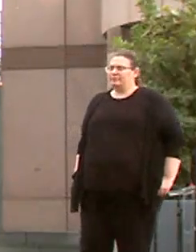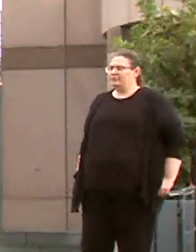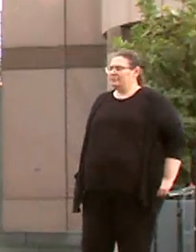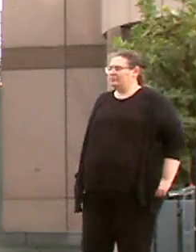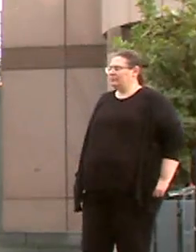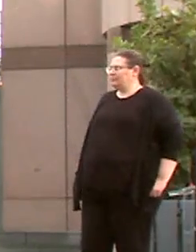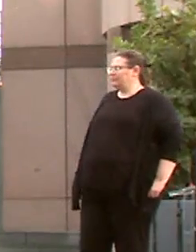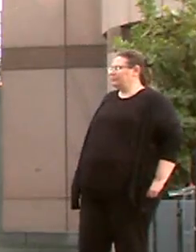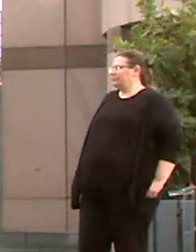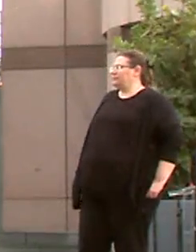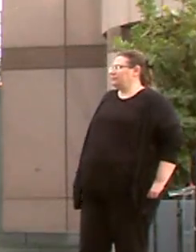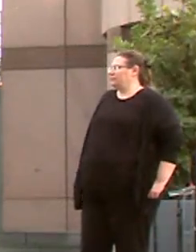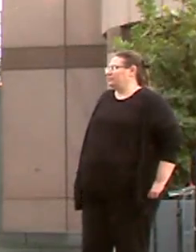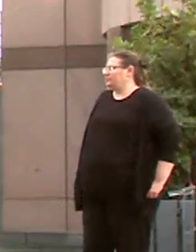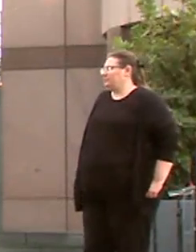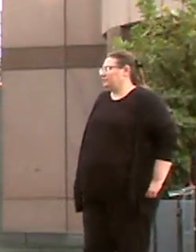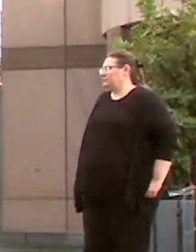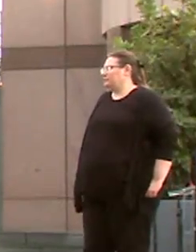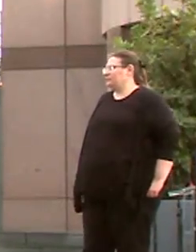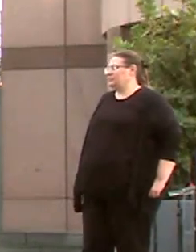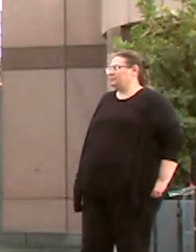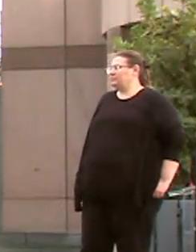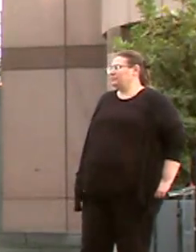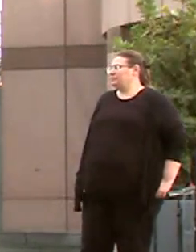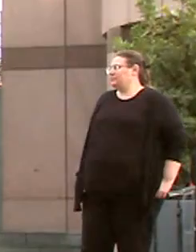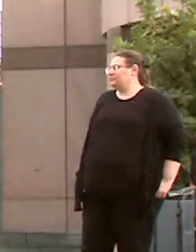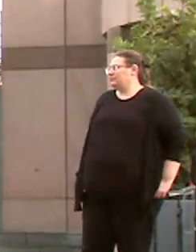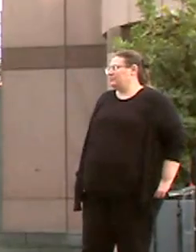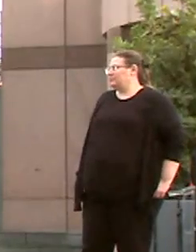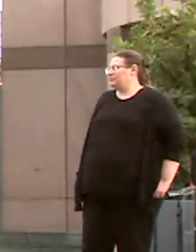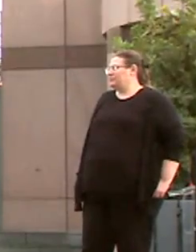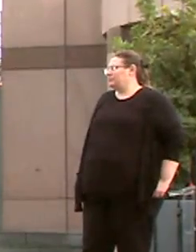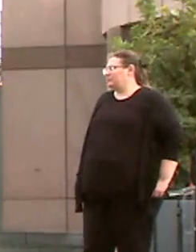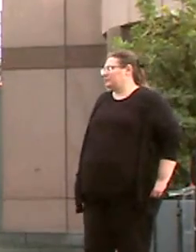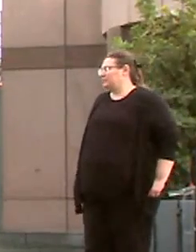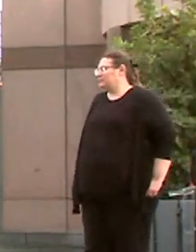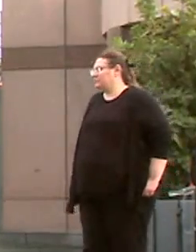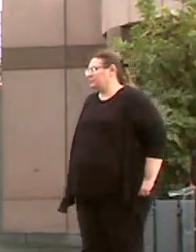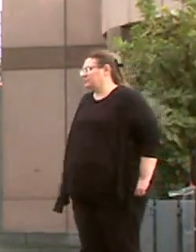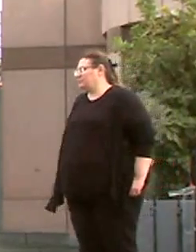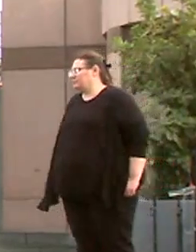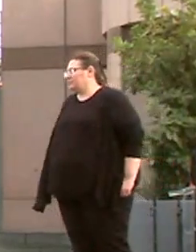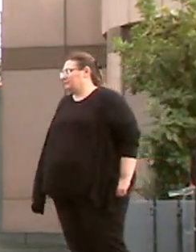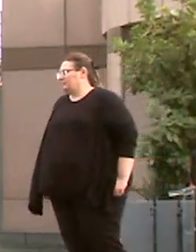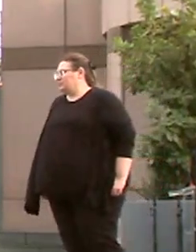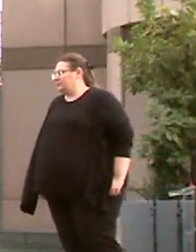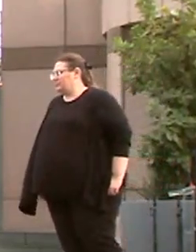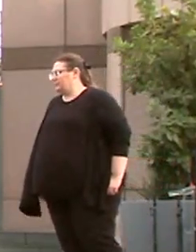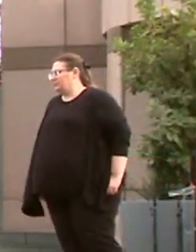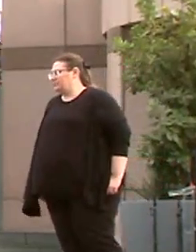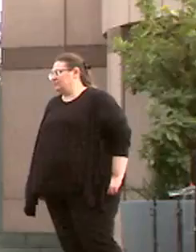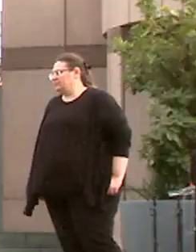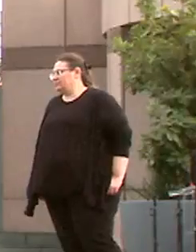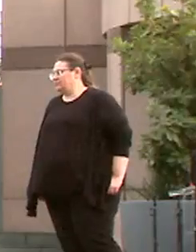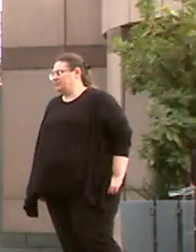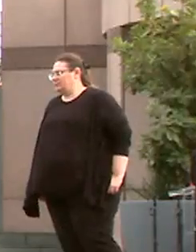If I played like a bad character and I don't include the good parts, it's also limiting. So I think if